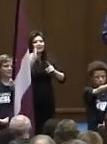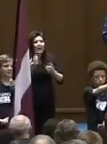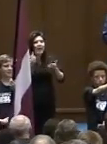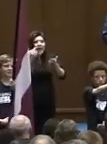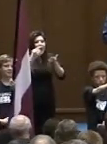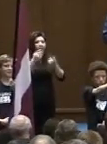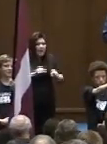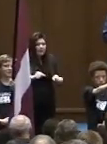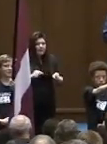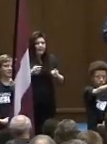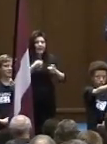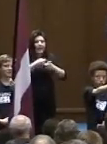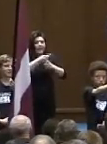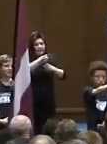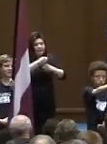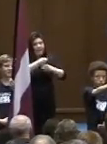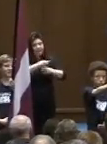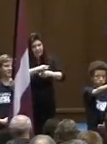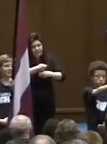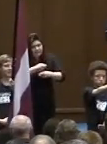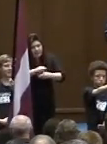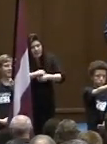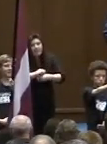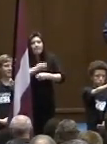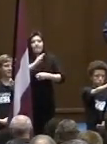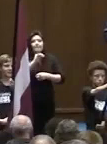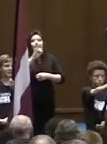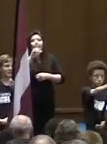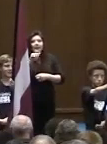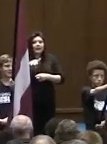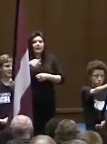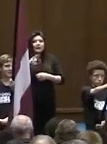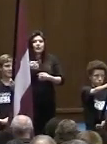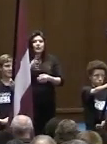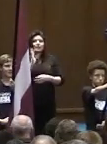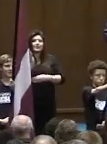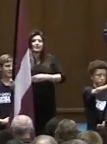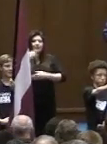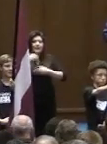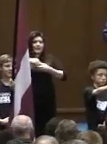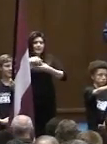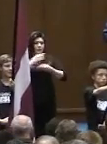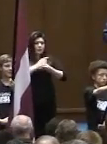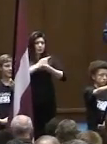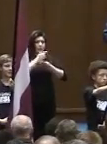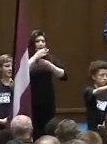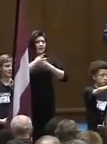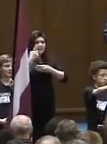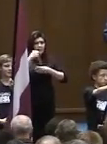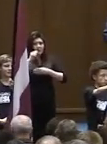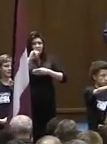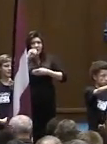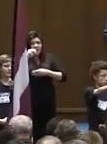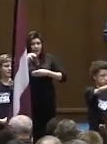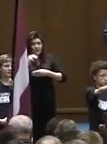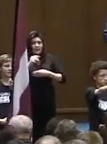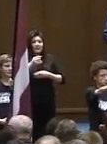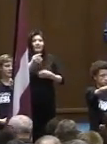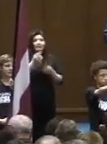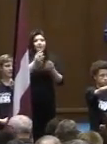year after year. Billy McGuigan's going to be speaking with them, and this year's theme for Camp Adventure is Jesus